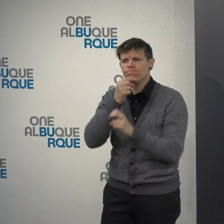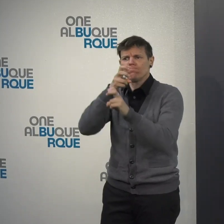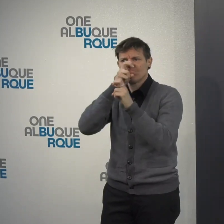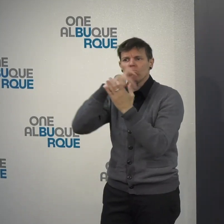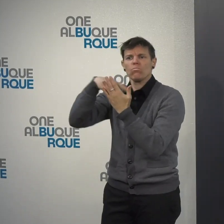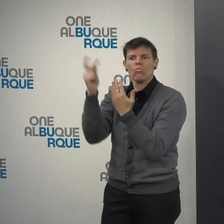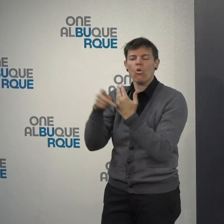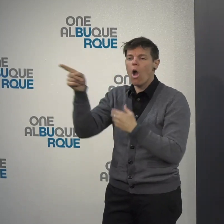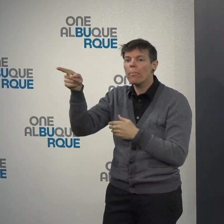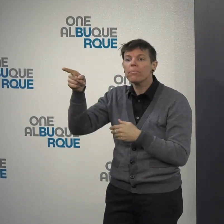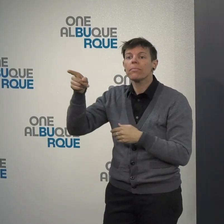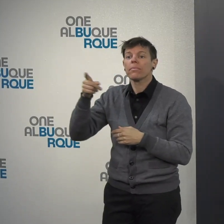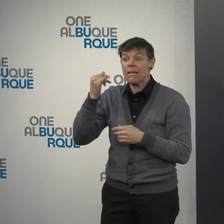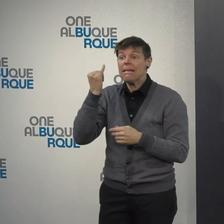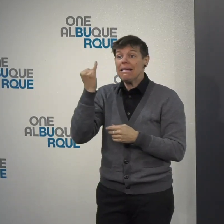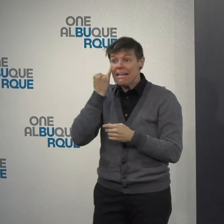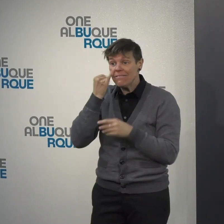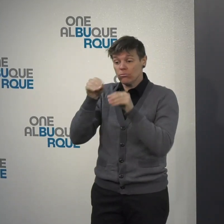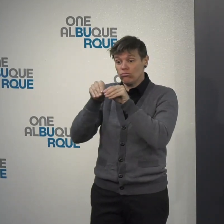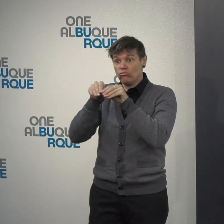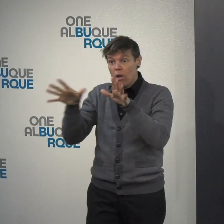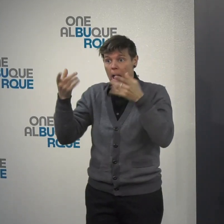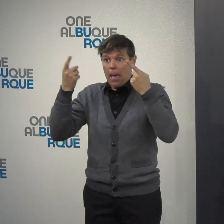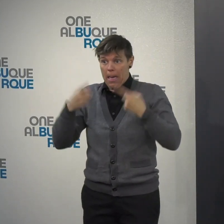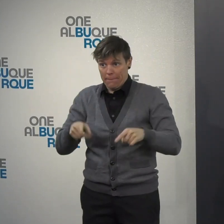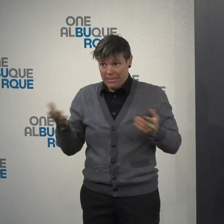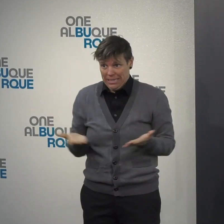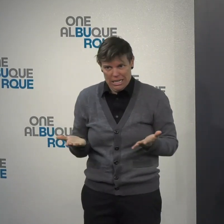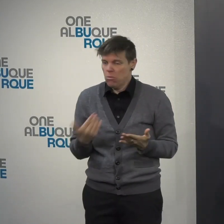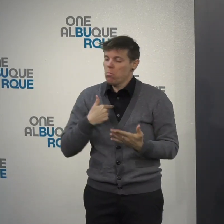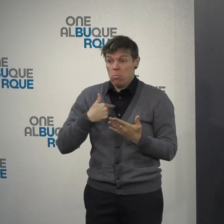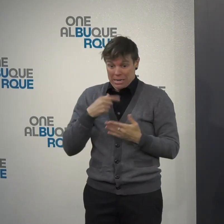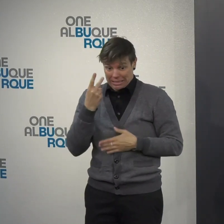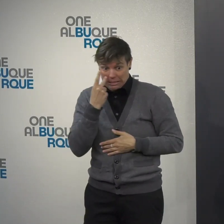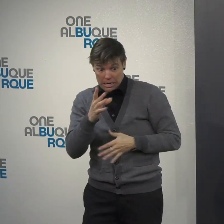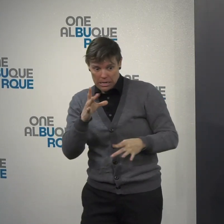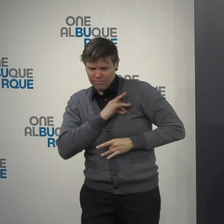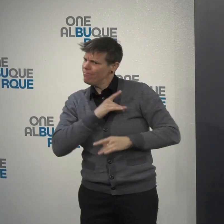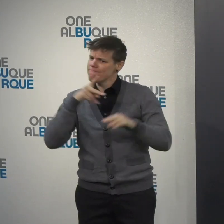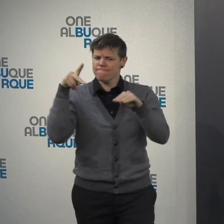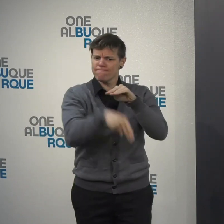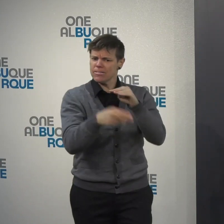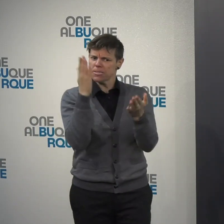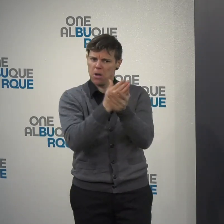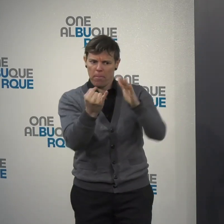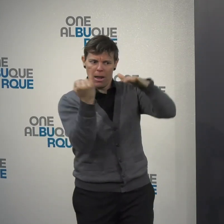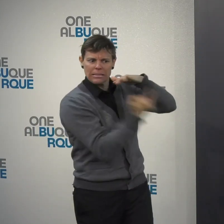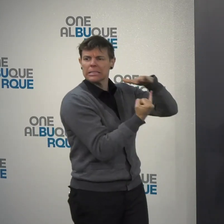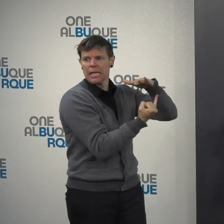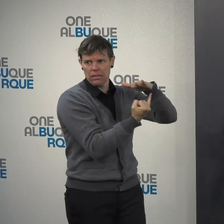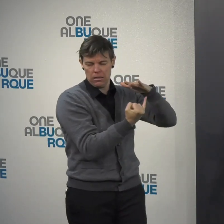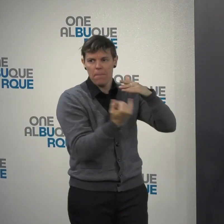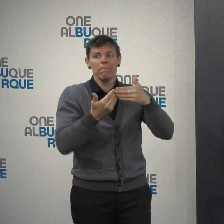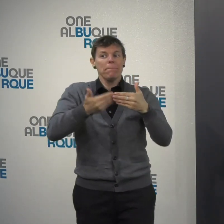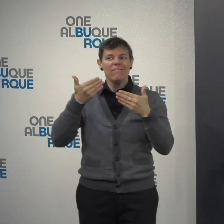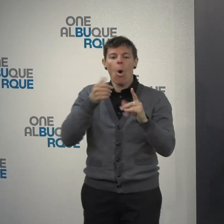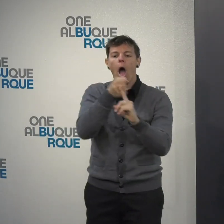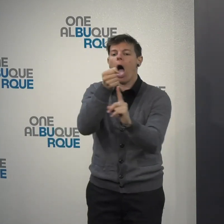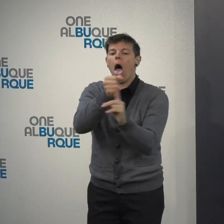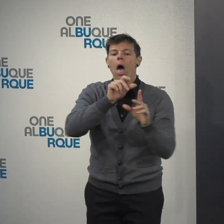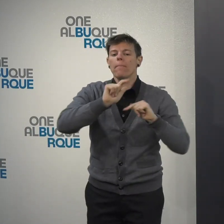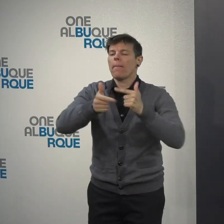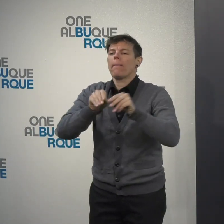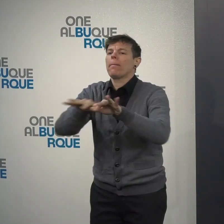inevitably it probably will happen. Now, more on that in a minute. I do want to mention too that we're doing our rapid